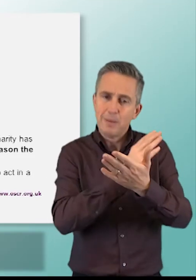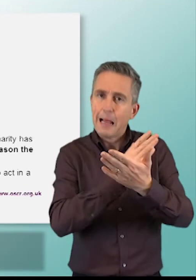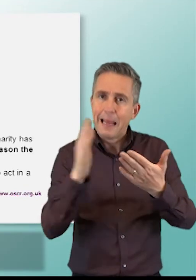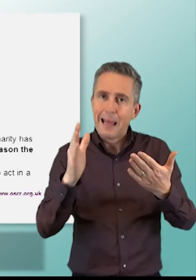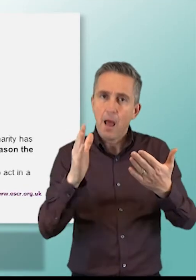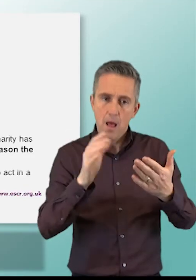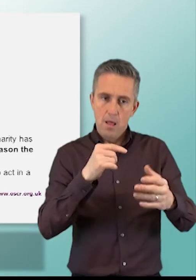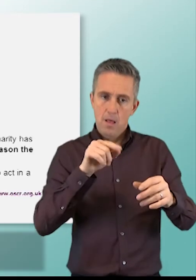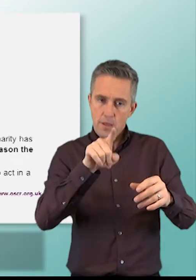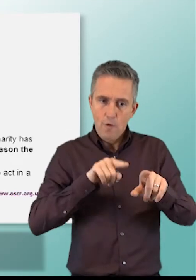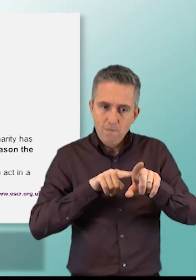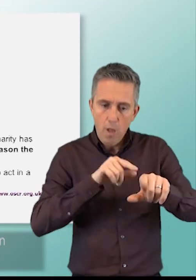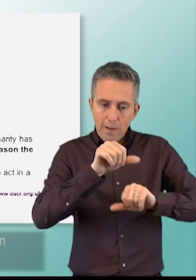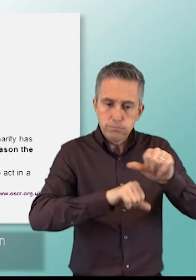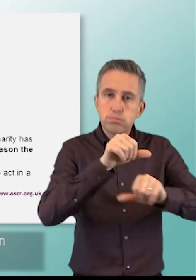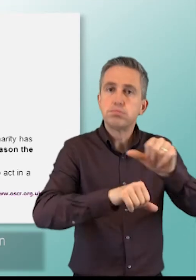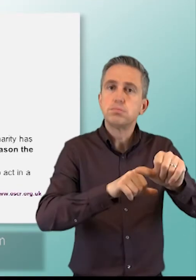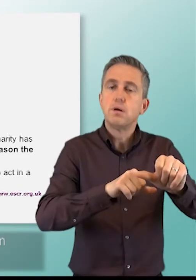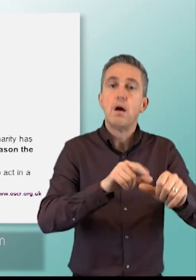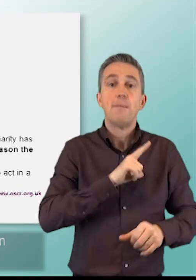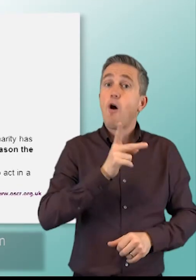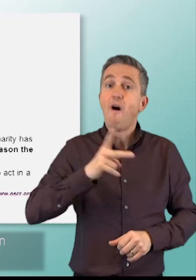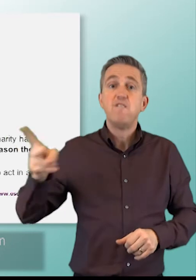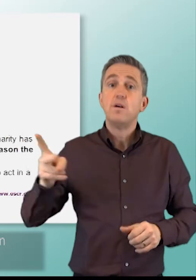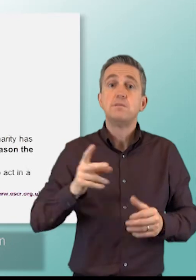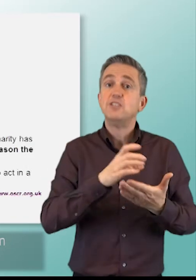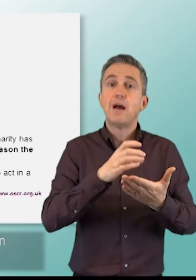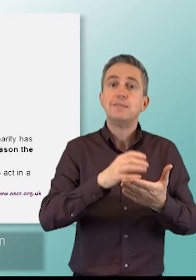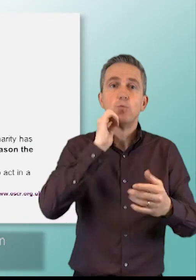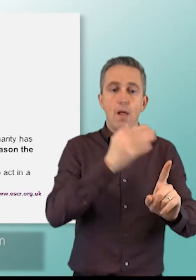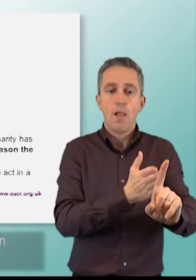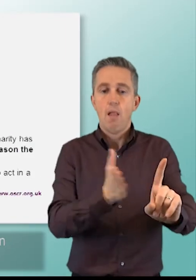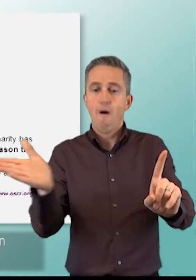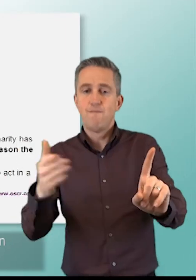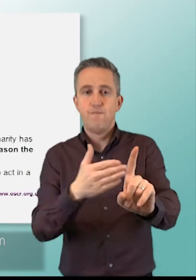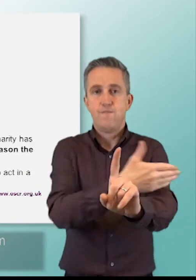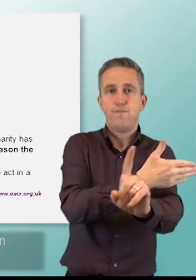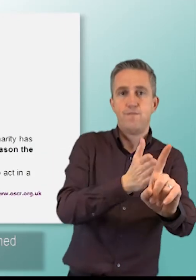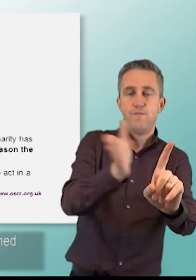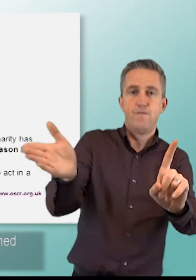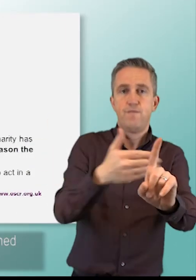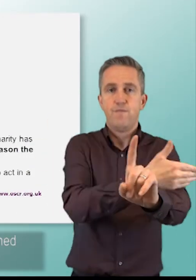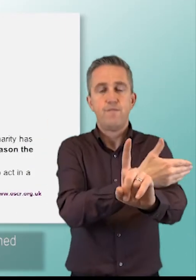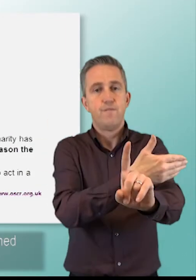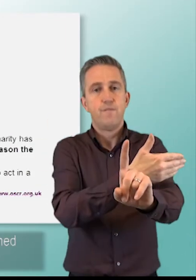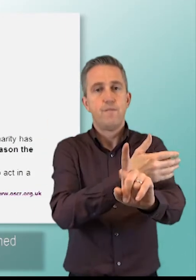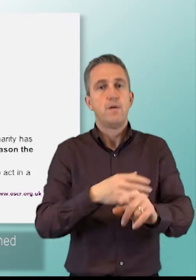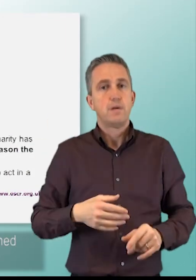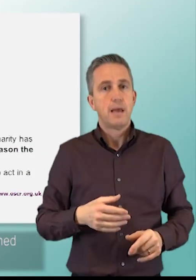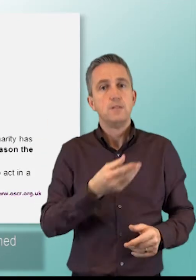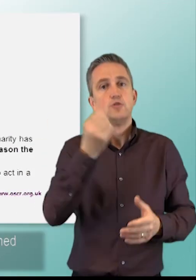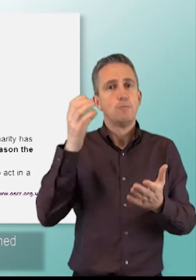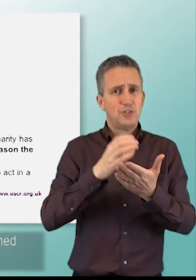ensure that there hasn't been any mission creep, which has unknowingly become kind of common and accepted practice within the charity. Quite often we see